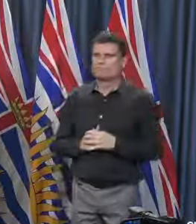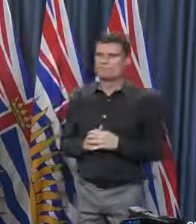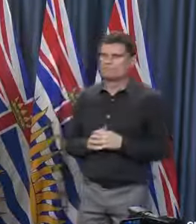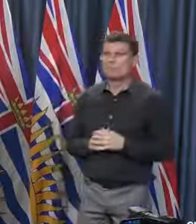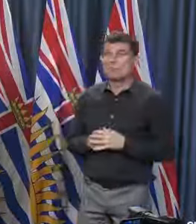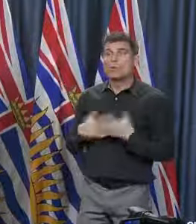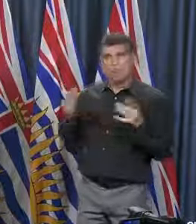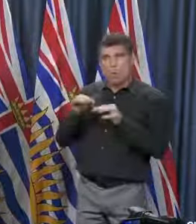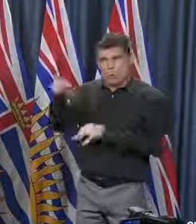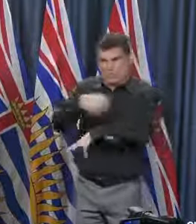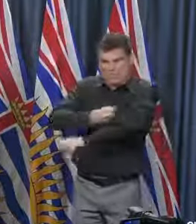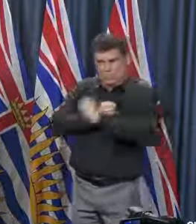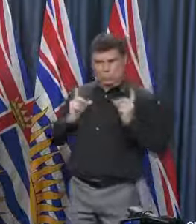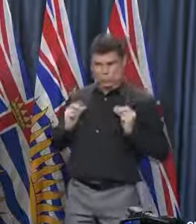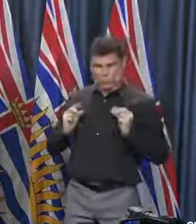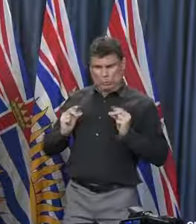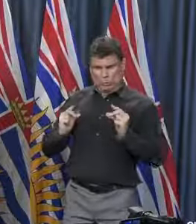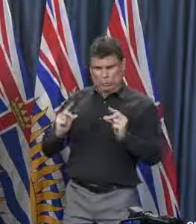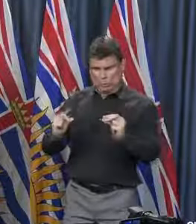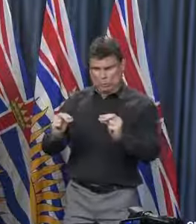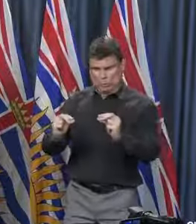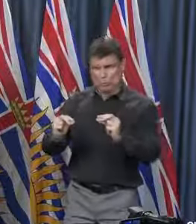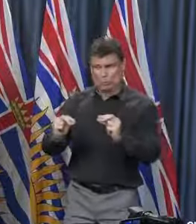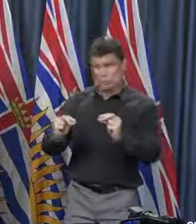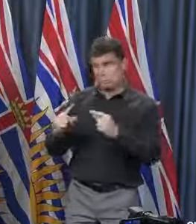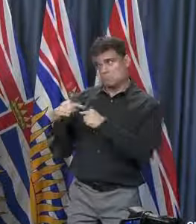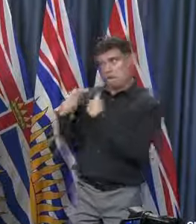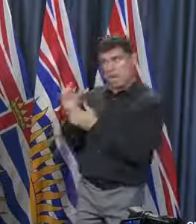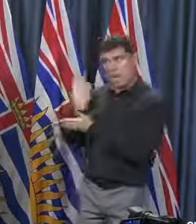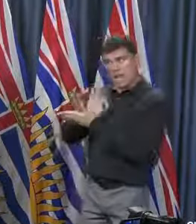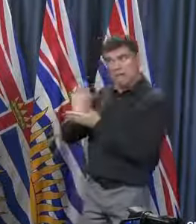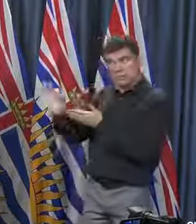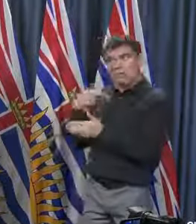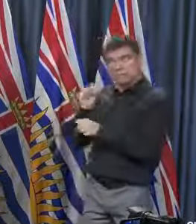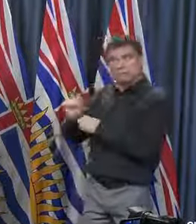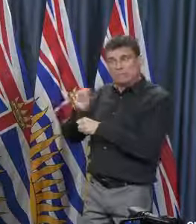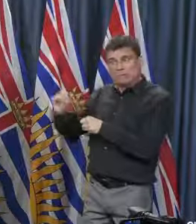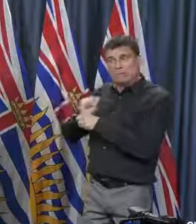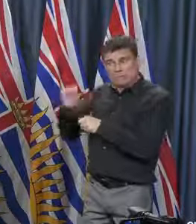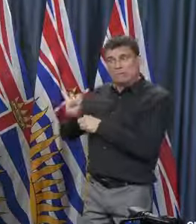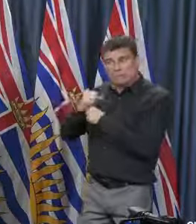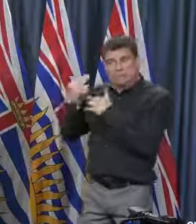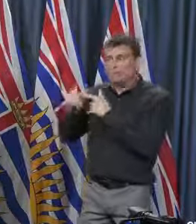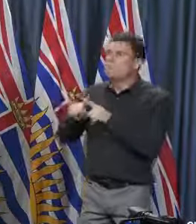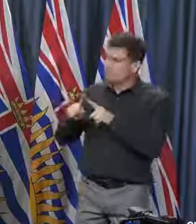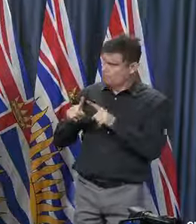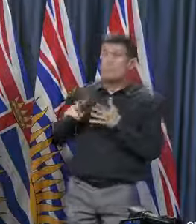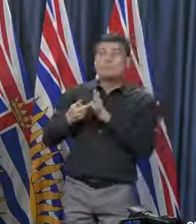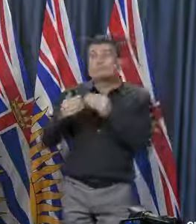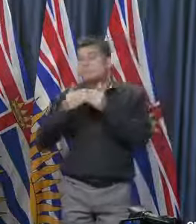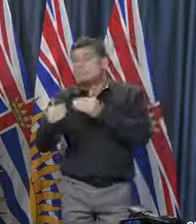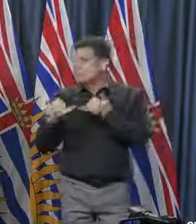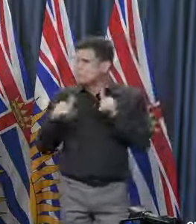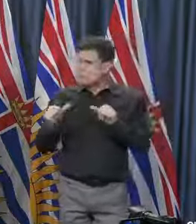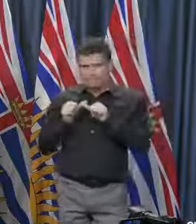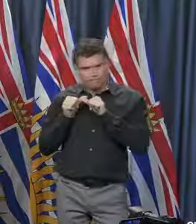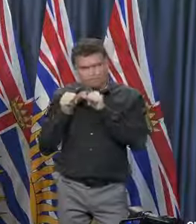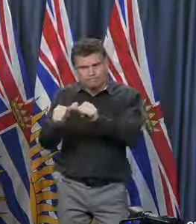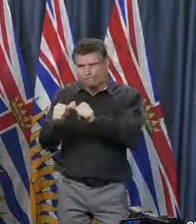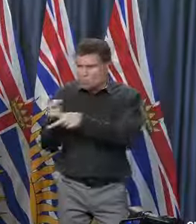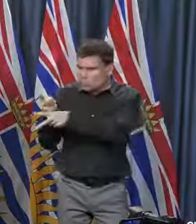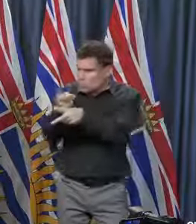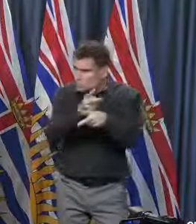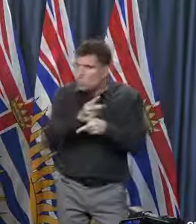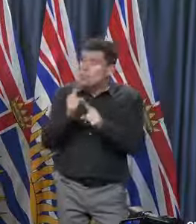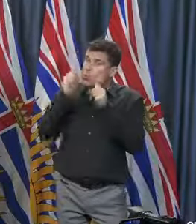and to attack and to adjust and make changes in order to take all the steps we can to contain and slow the spread of COVID-19 in